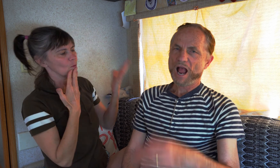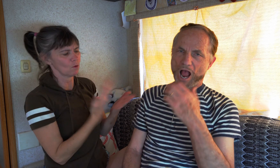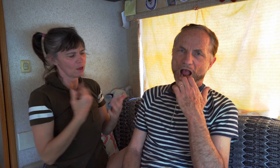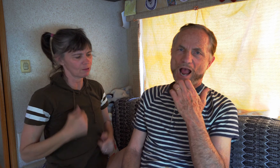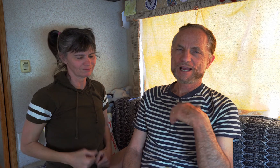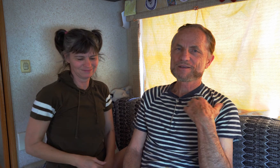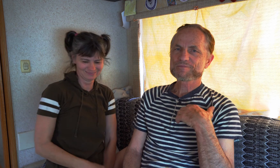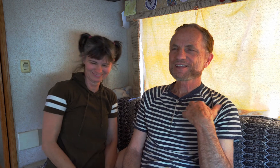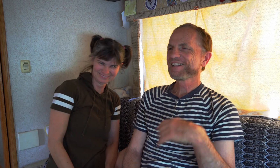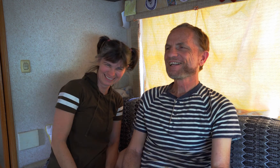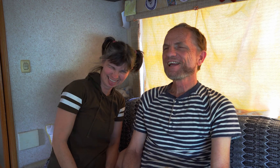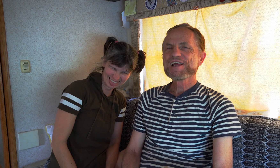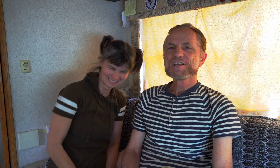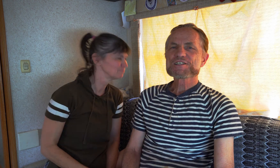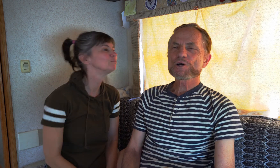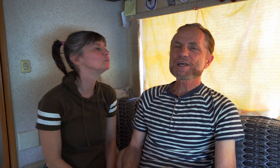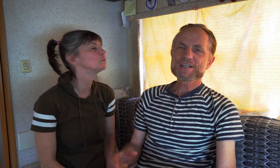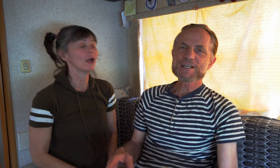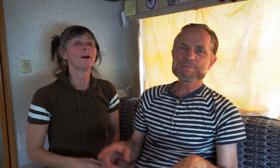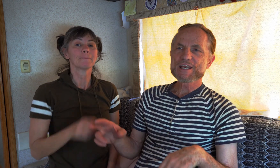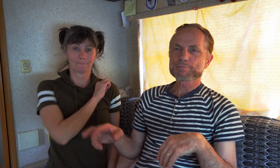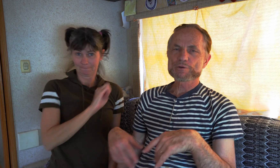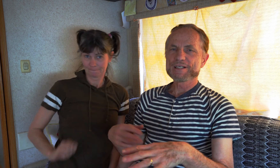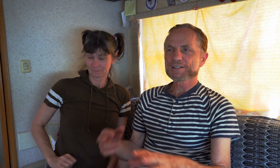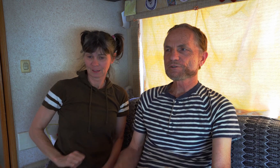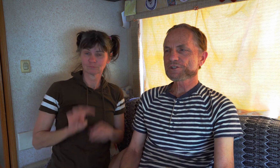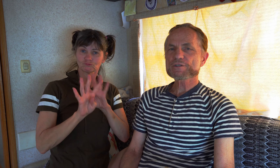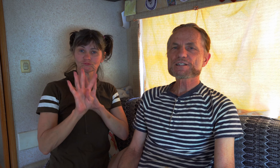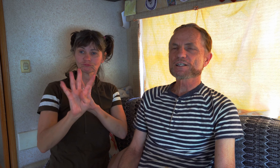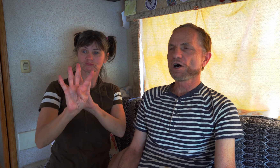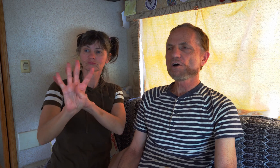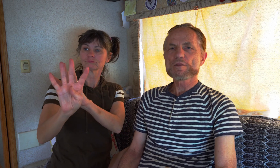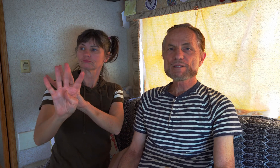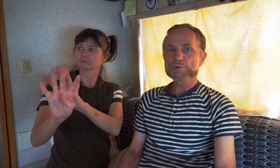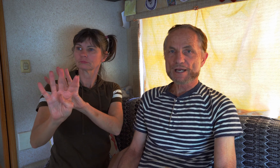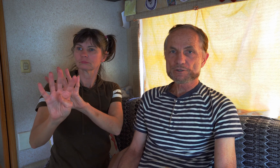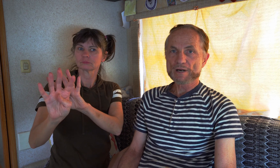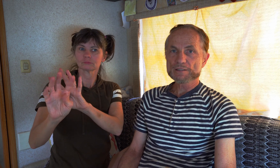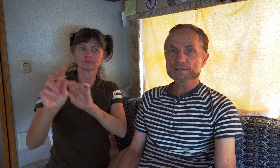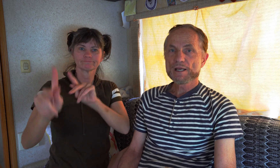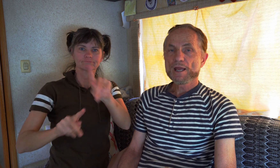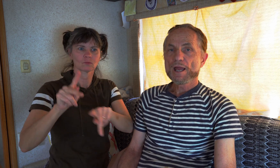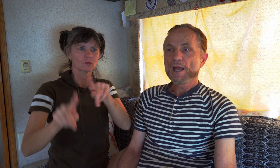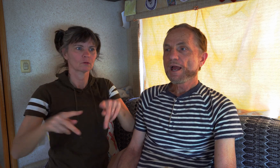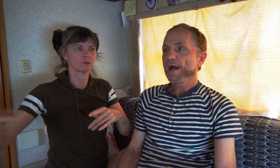face so well. So then he began parading through the streets, and all the people gathered